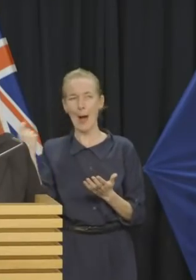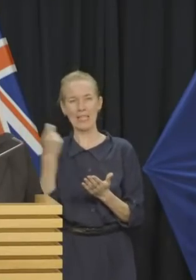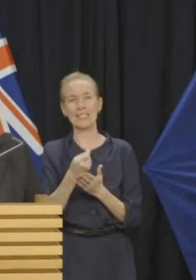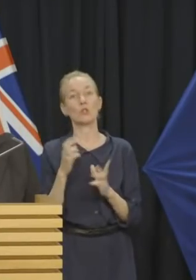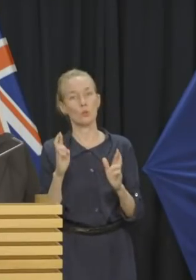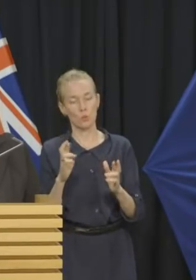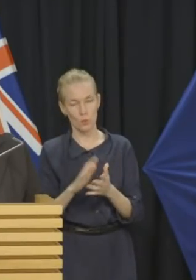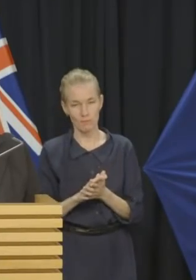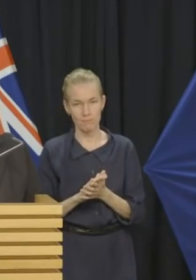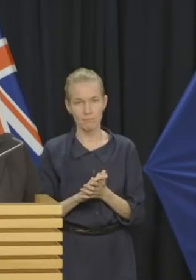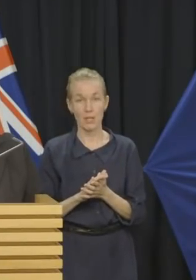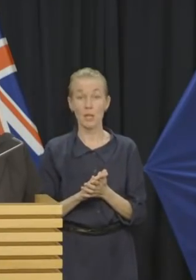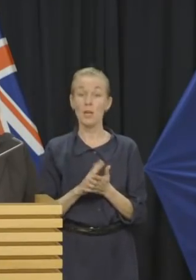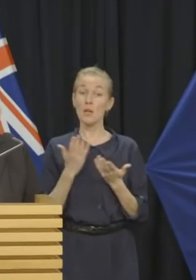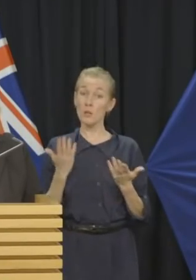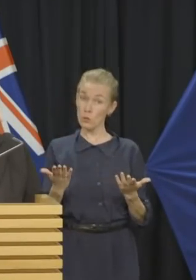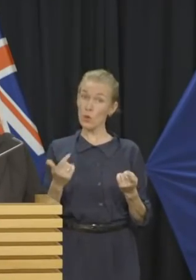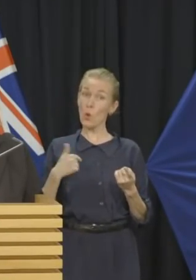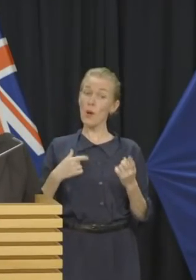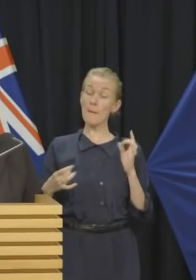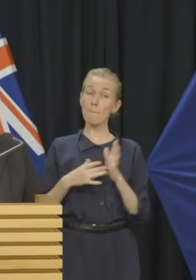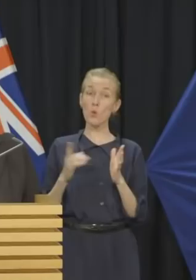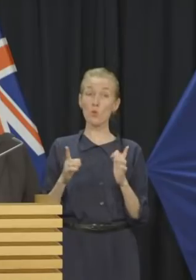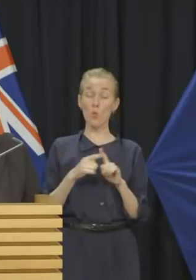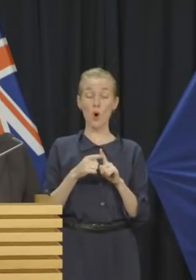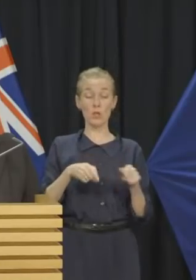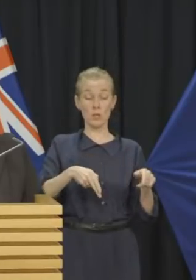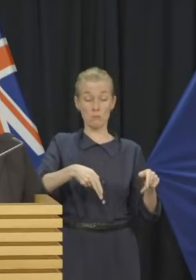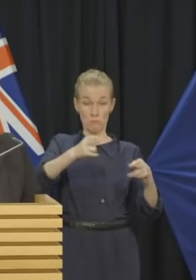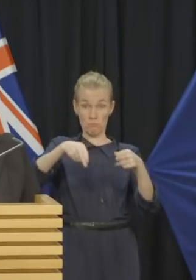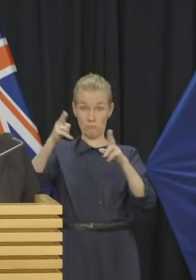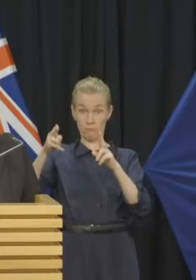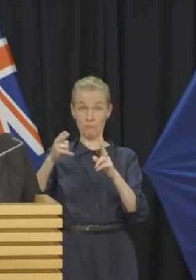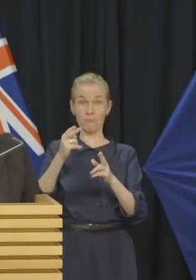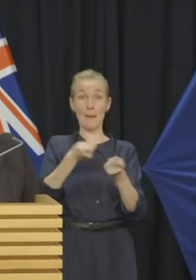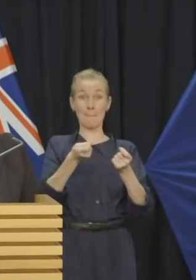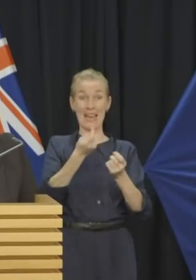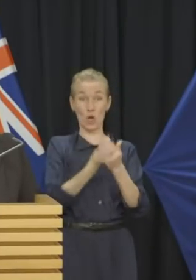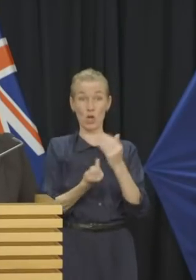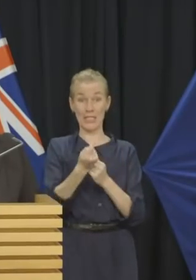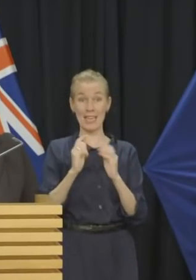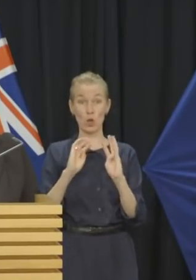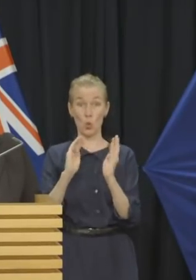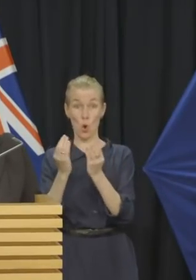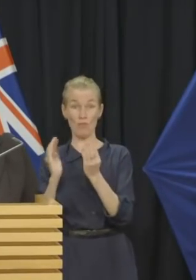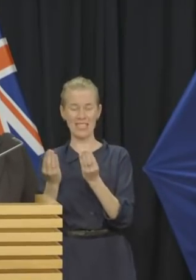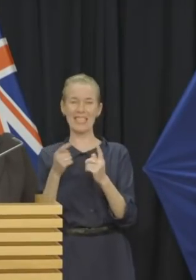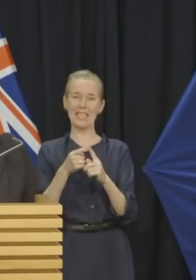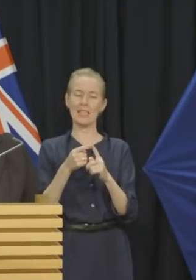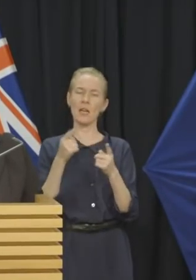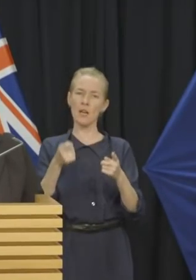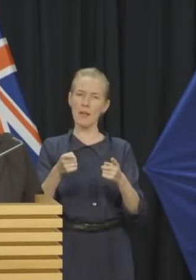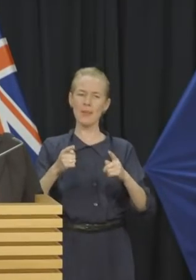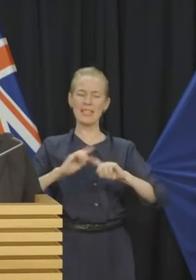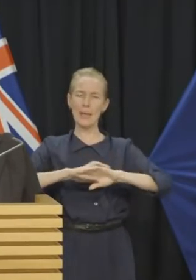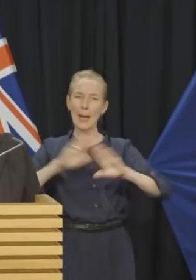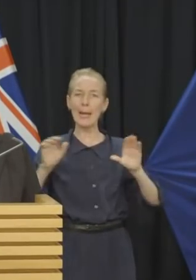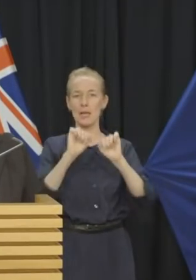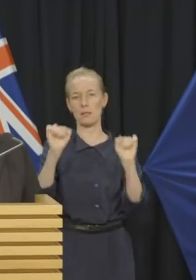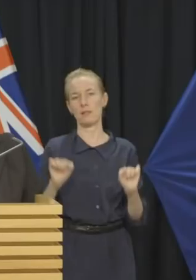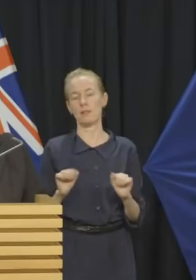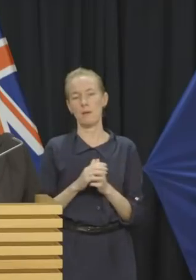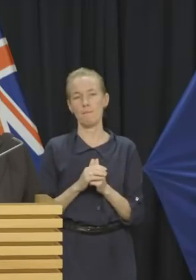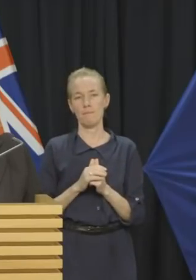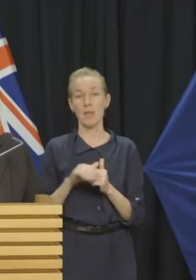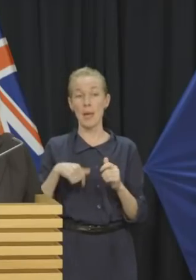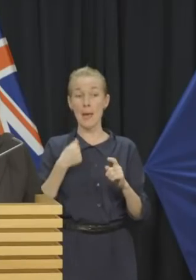have stability in all senses around our managed isolation. We need to know as a government what it is going to cost us. The last thing I want to